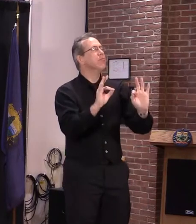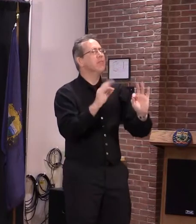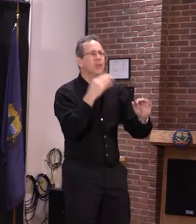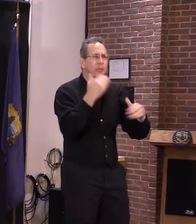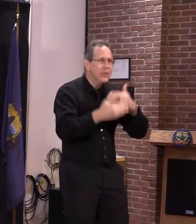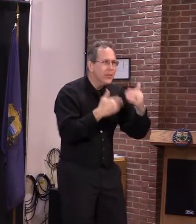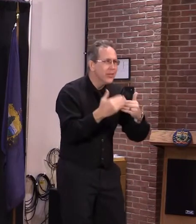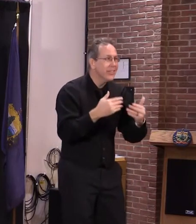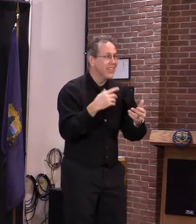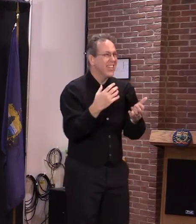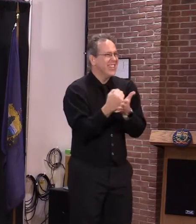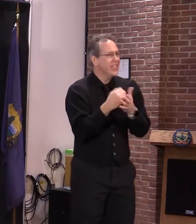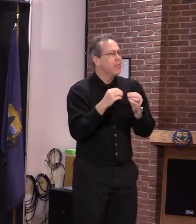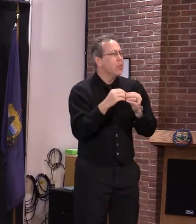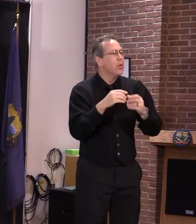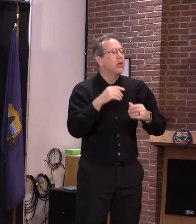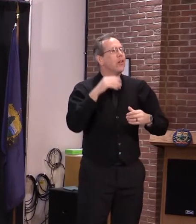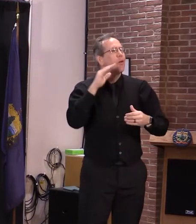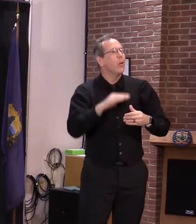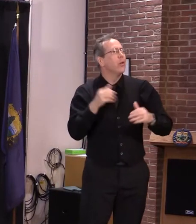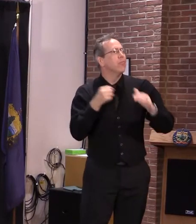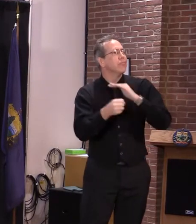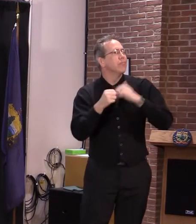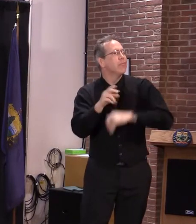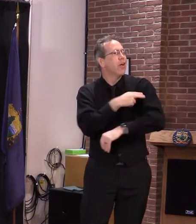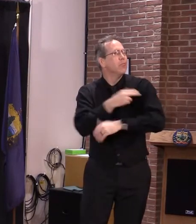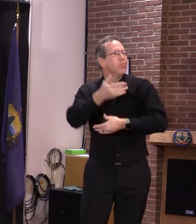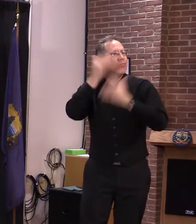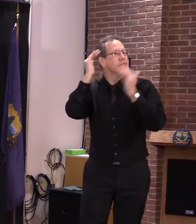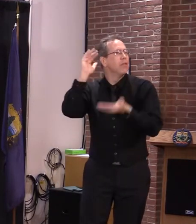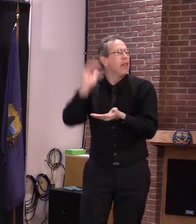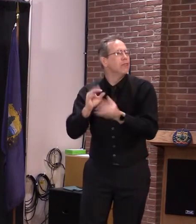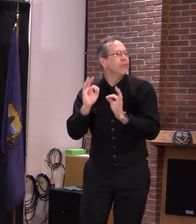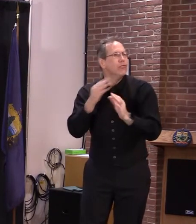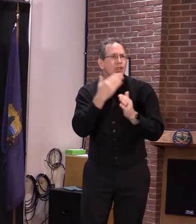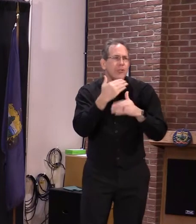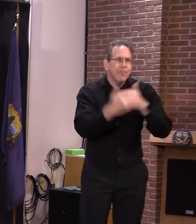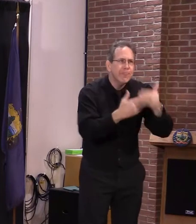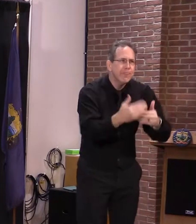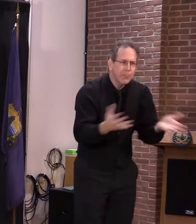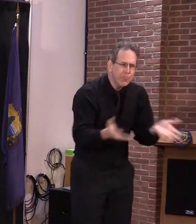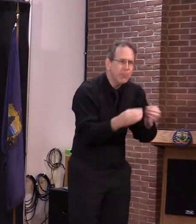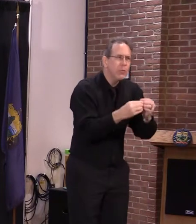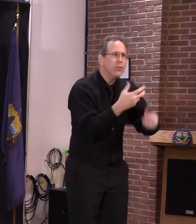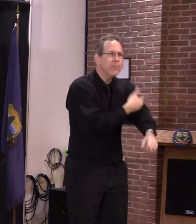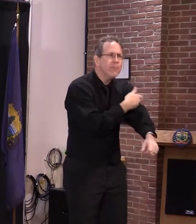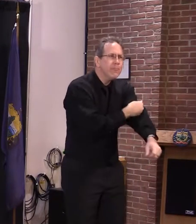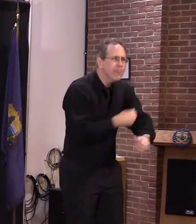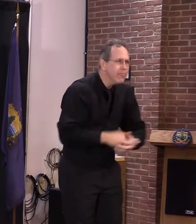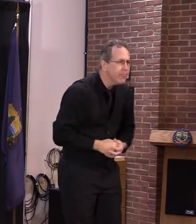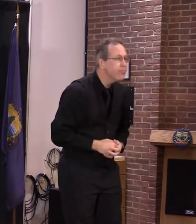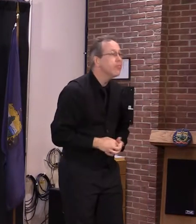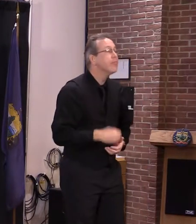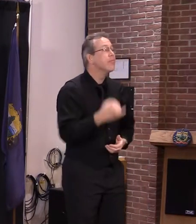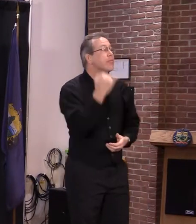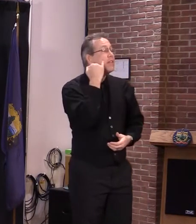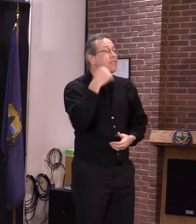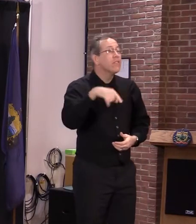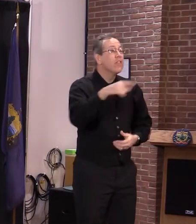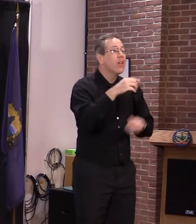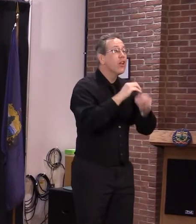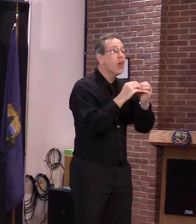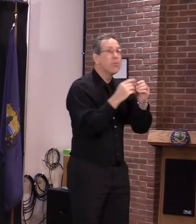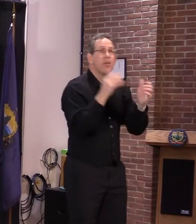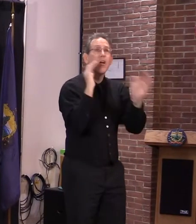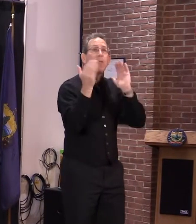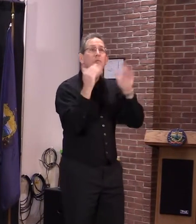For context, if our hospitalization rate matched the national average, we'd have over 250 people in the hospital